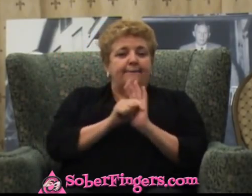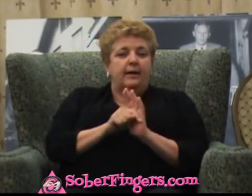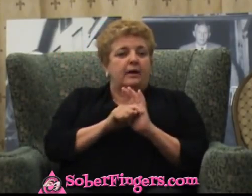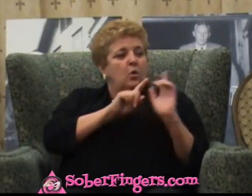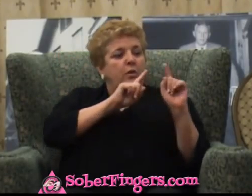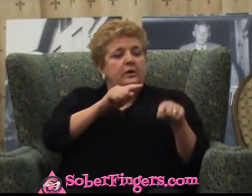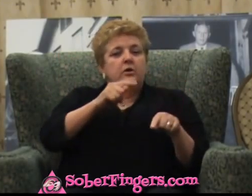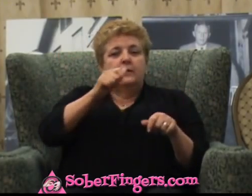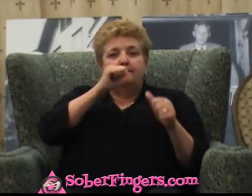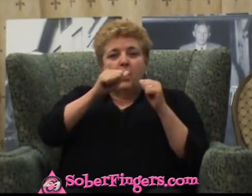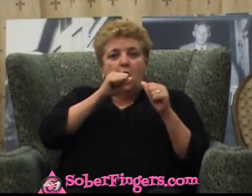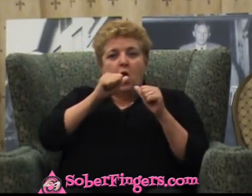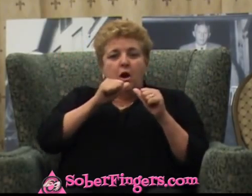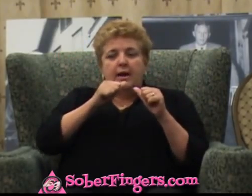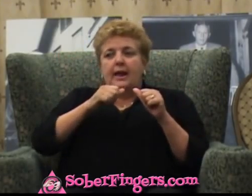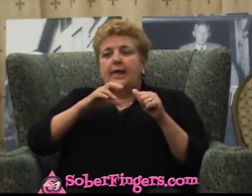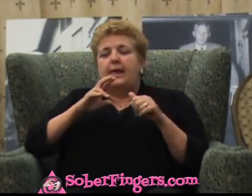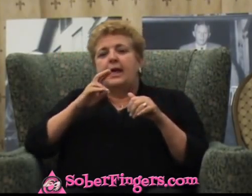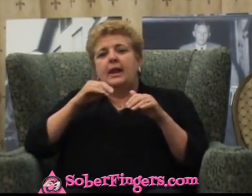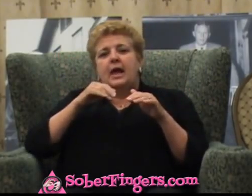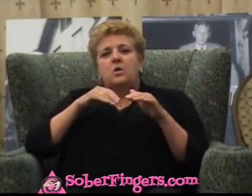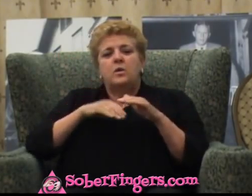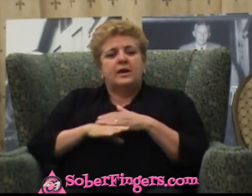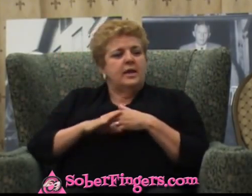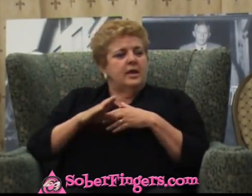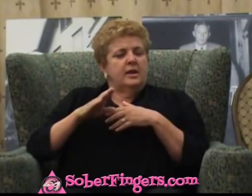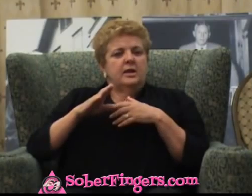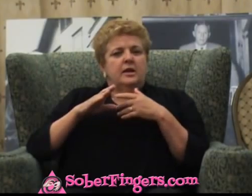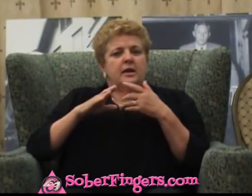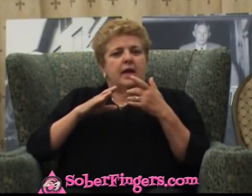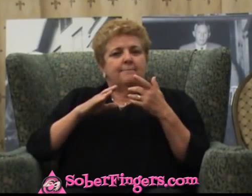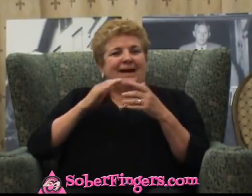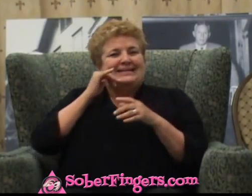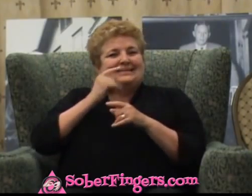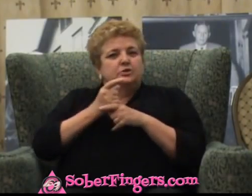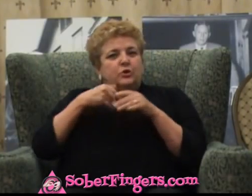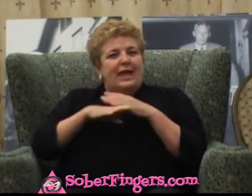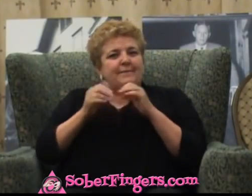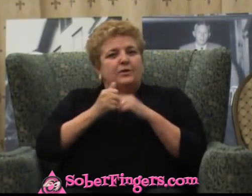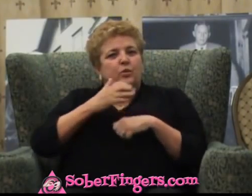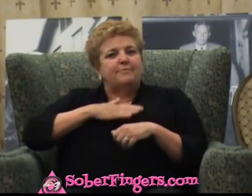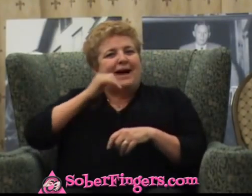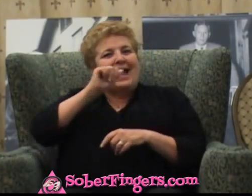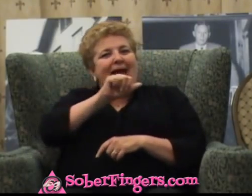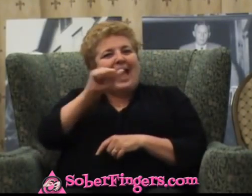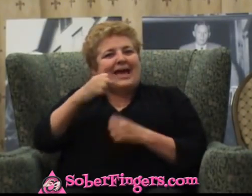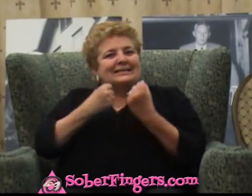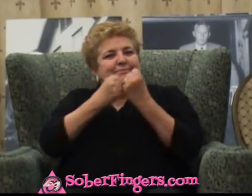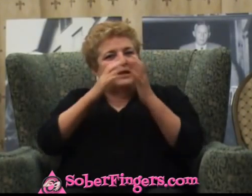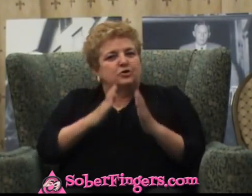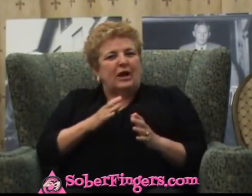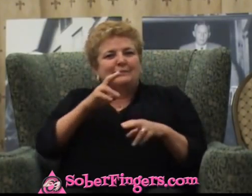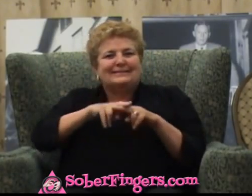and my sister walked in with my AA sponsor, and she said, how are you doing? And I said, I'm drunk, how